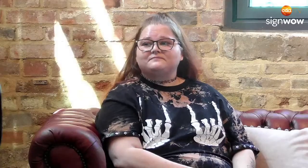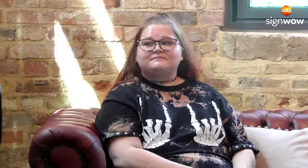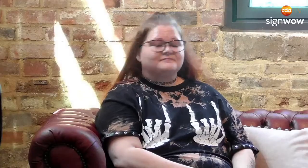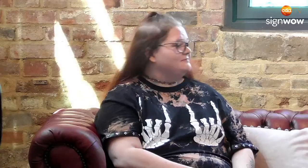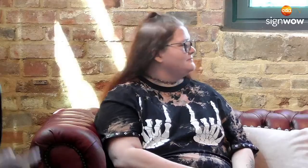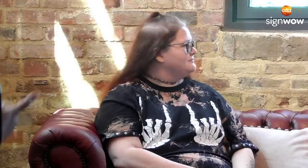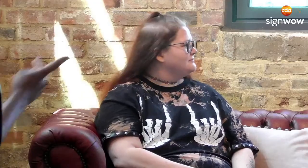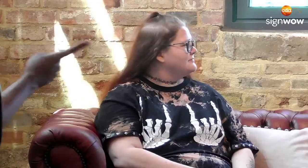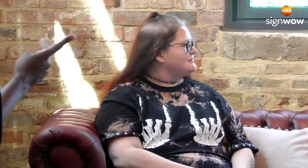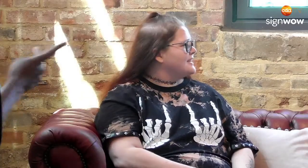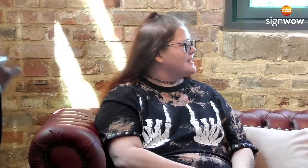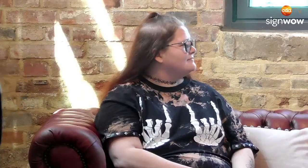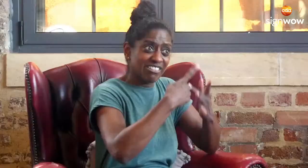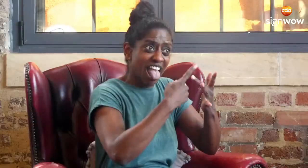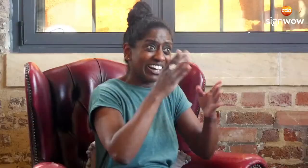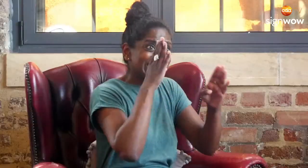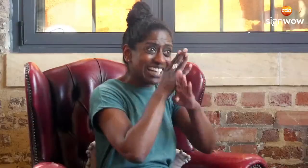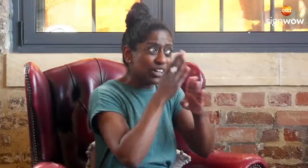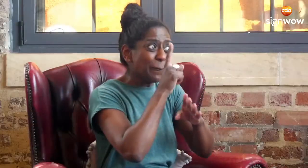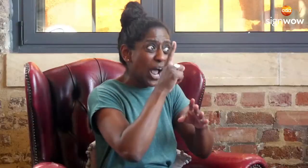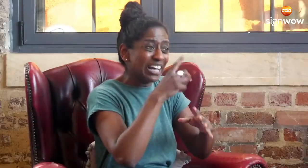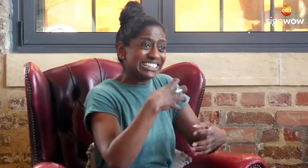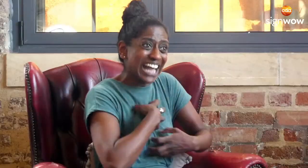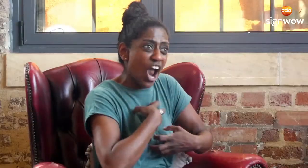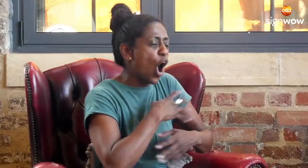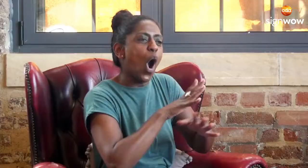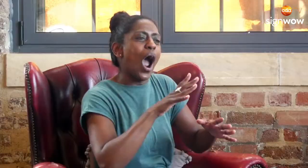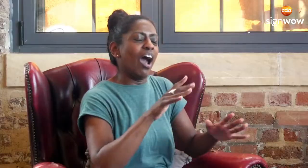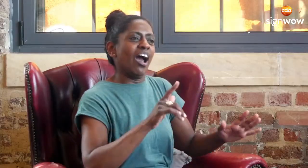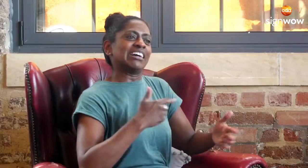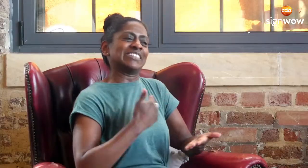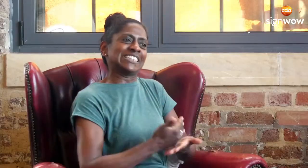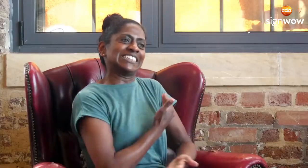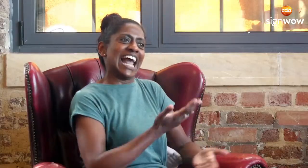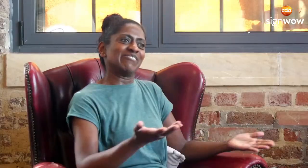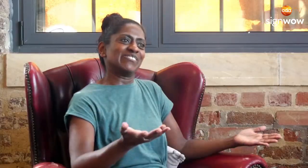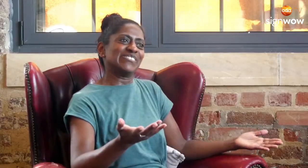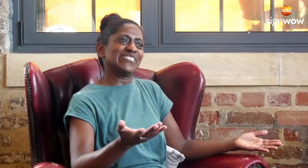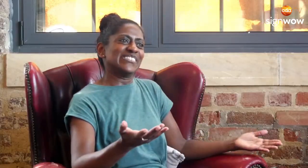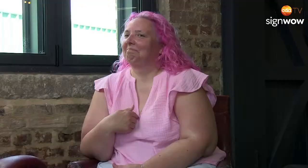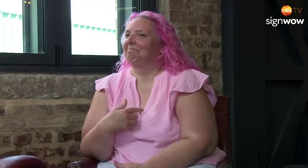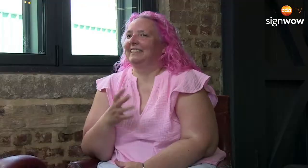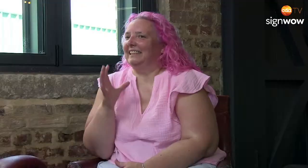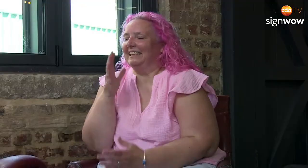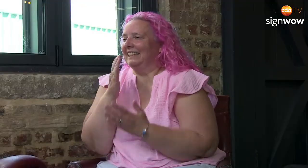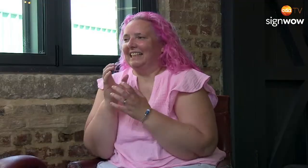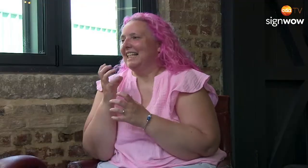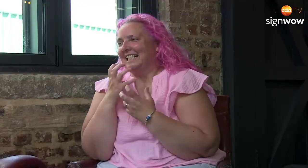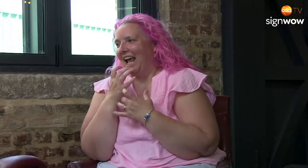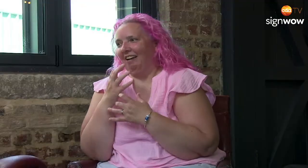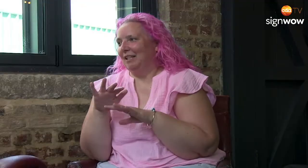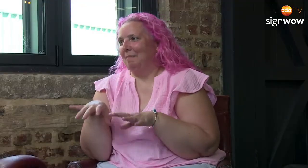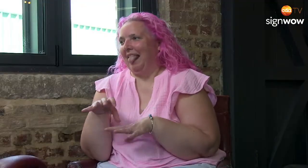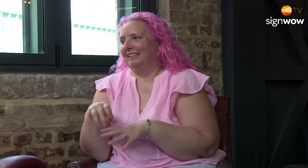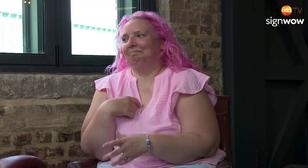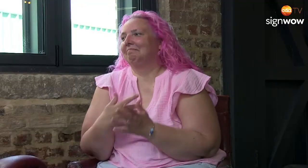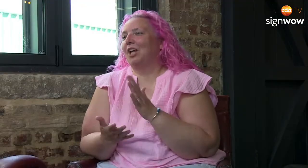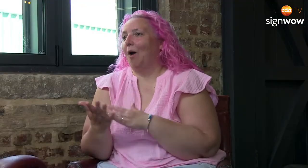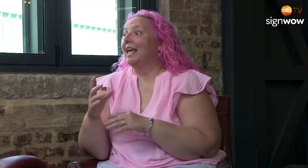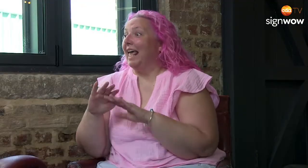frightening, but amazing. What about you? Is there any best kept secret places? Ones that are scary? I wouldn't